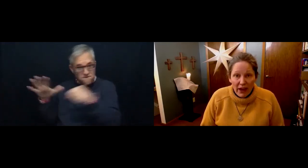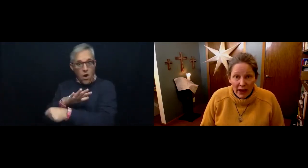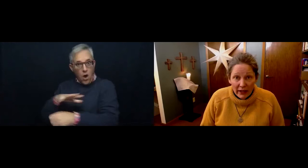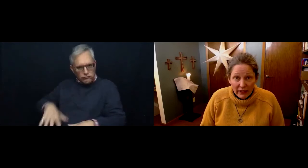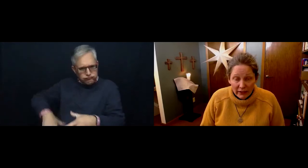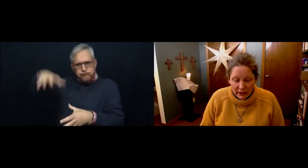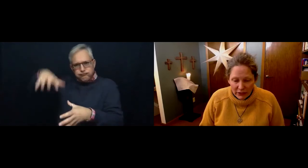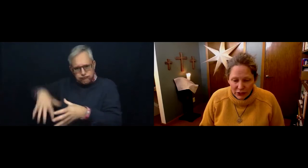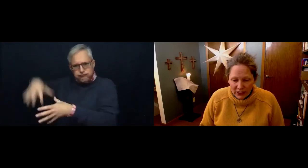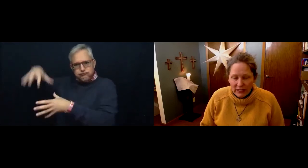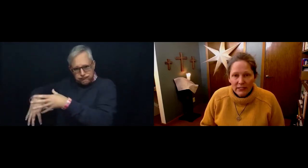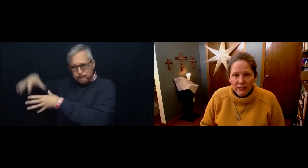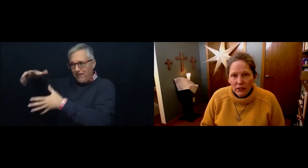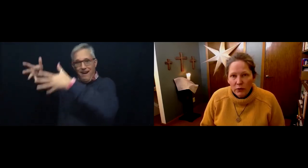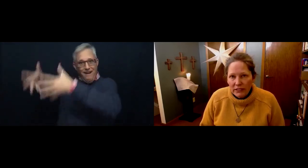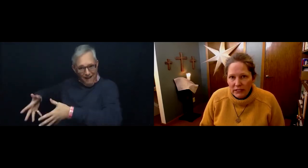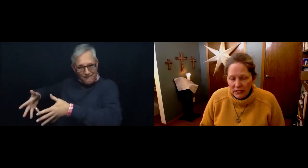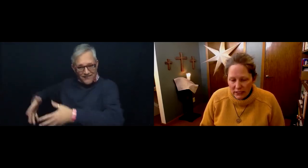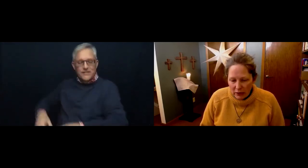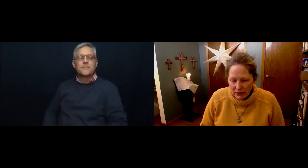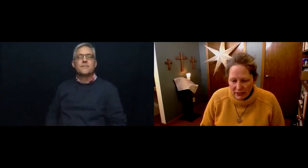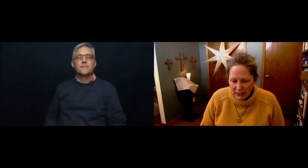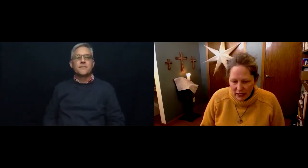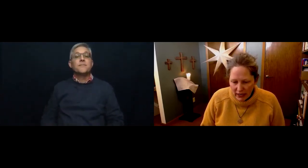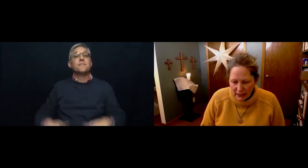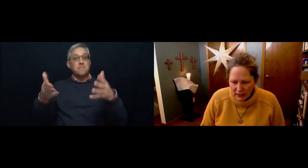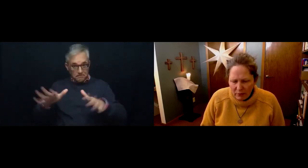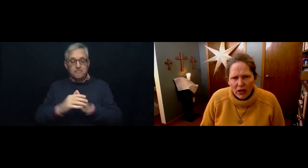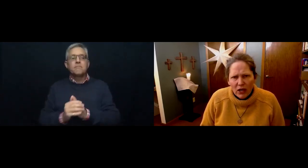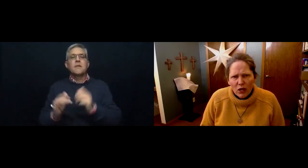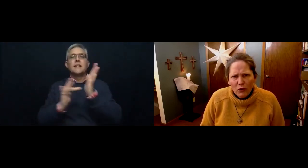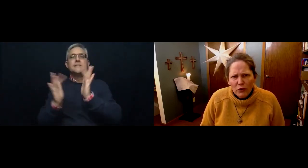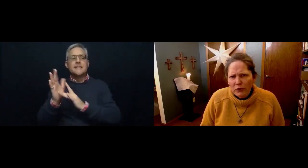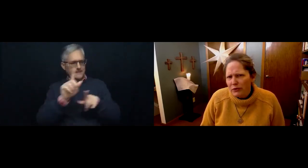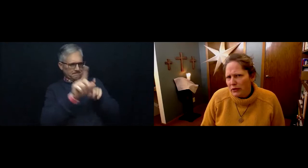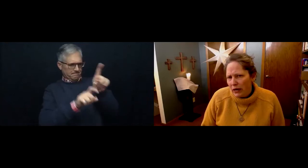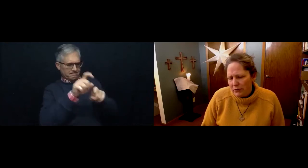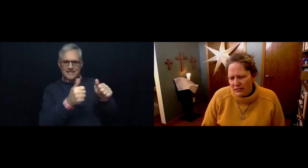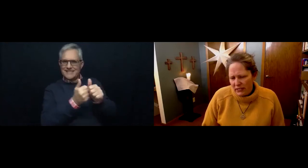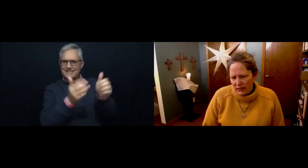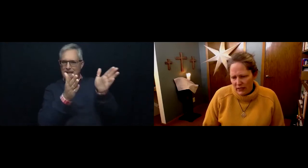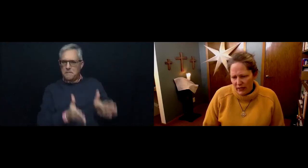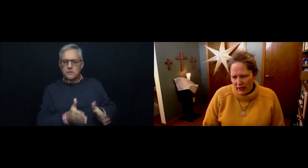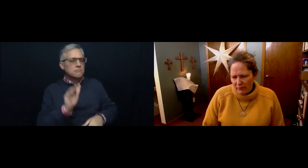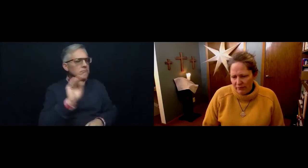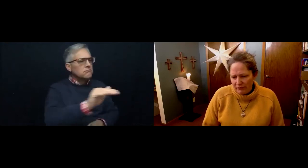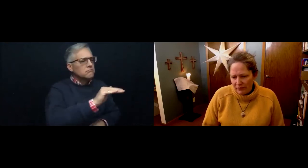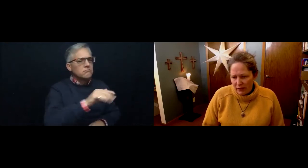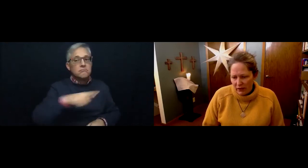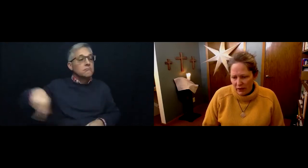And then Jesus quizzes the disciples, asks them, "Who do the crowds say that I